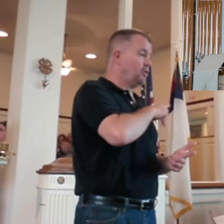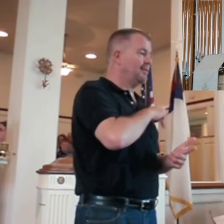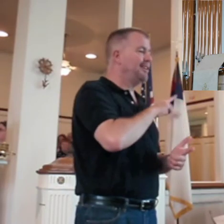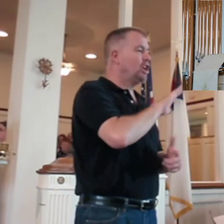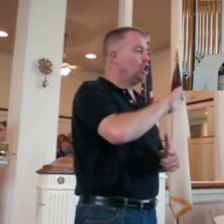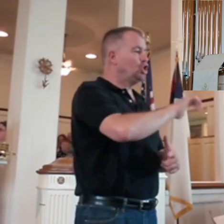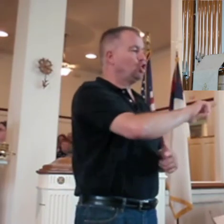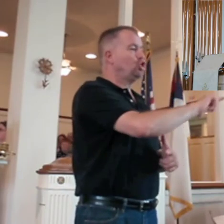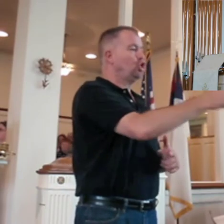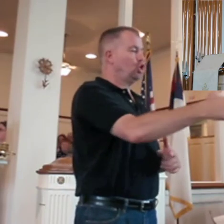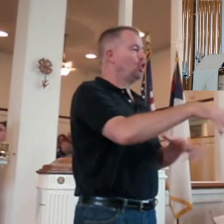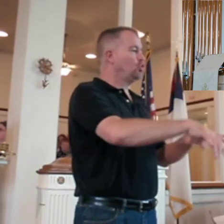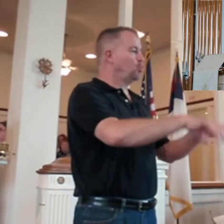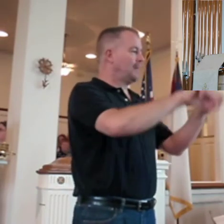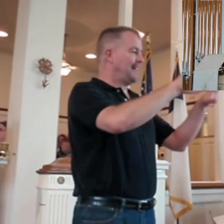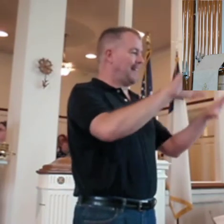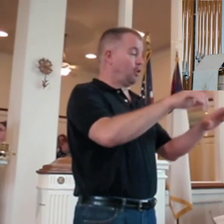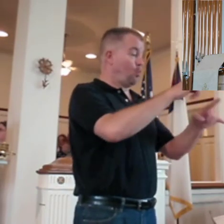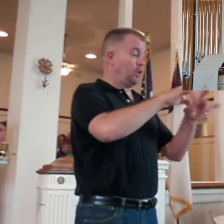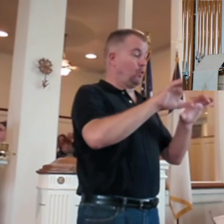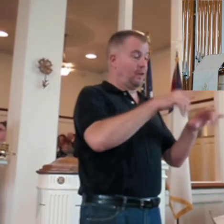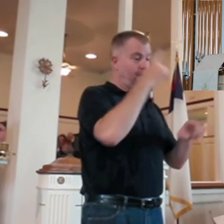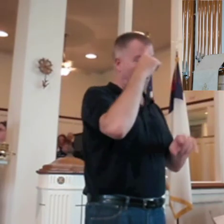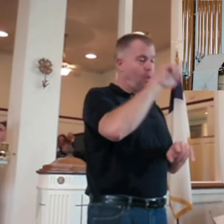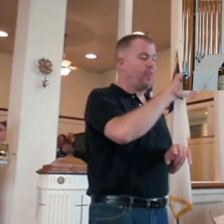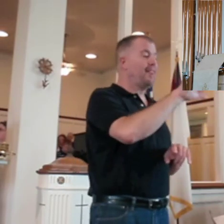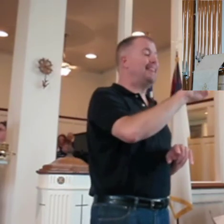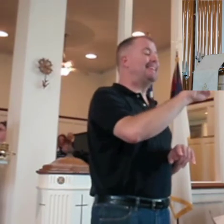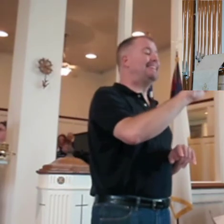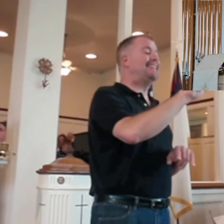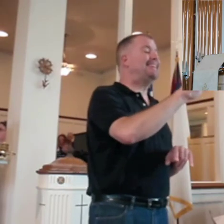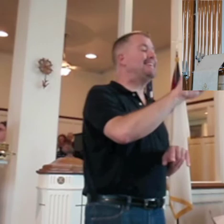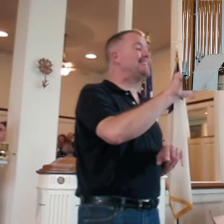personal? When you did it for the least,